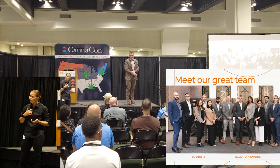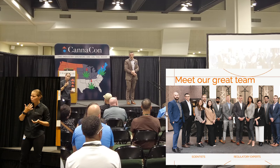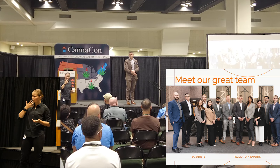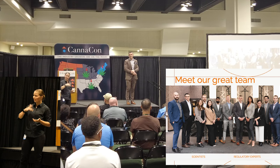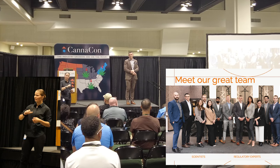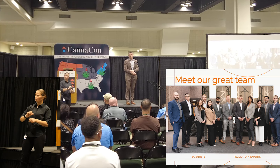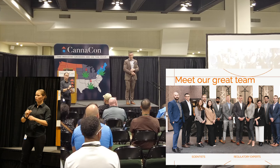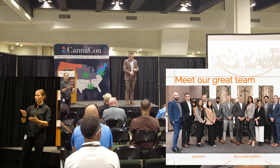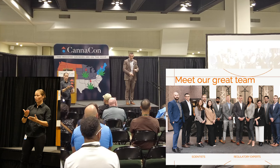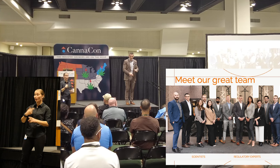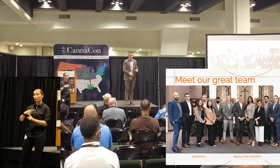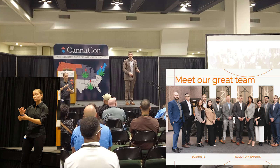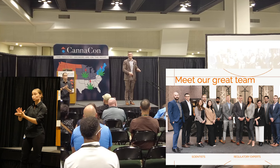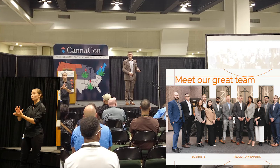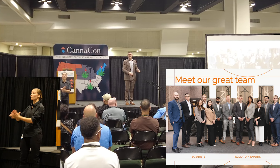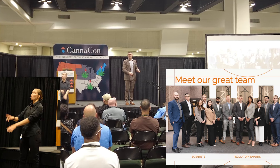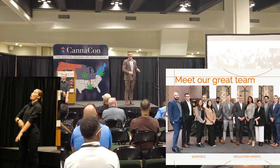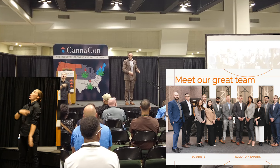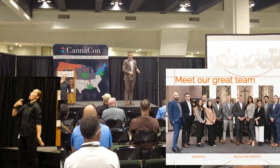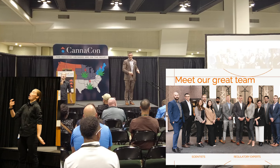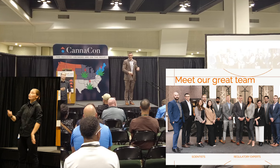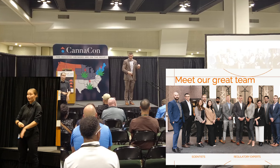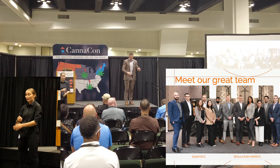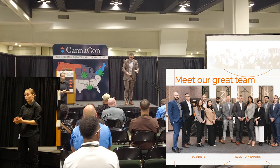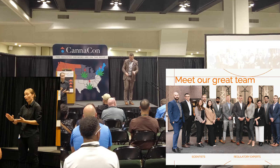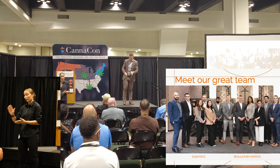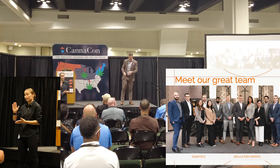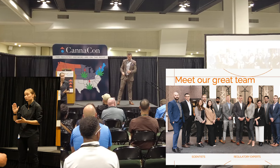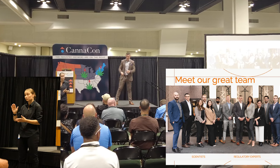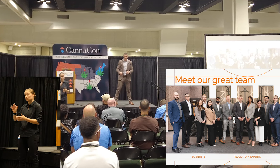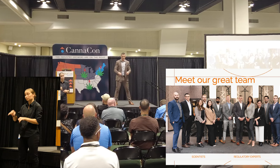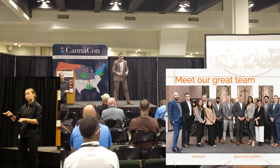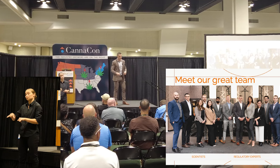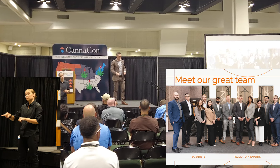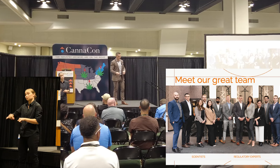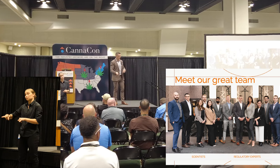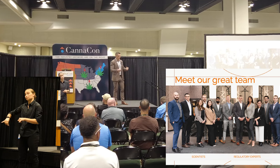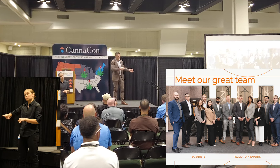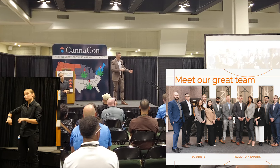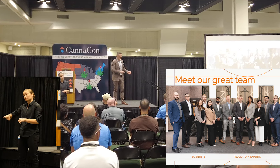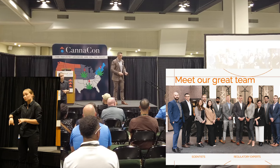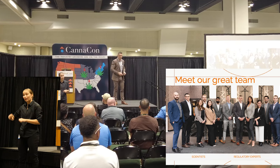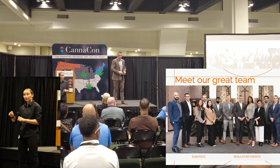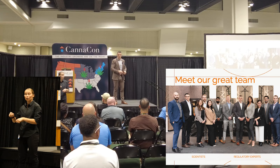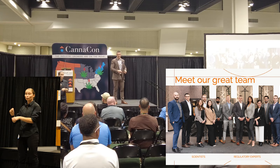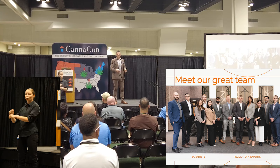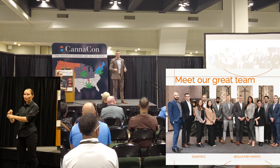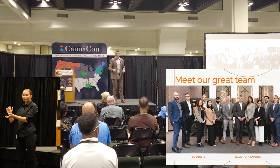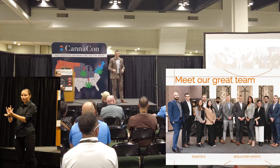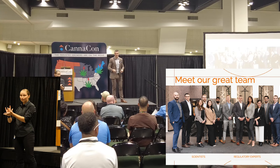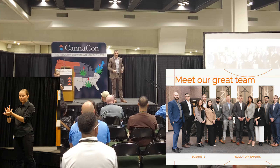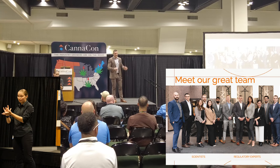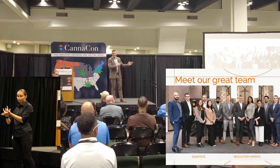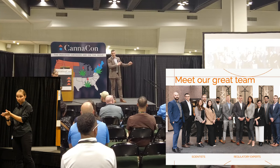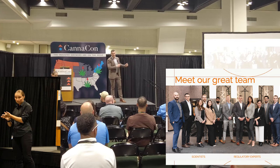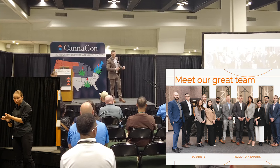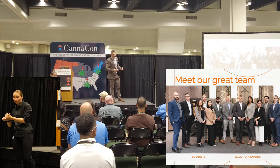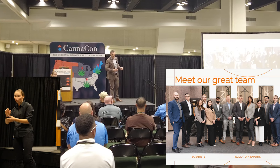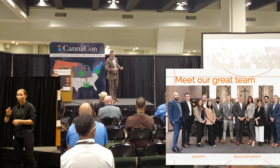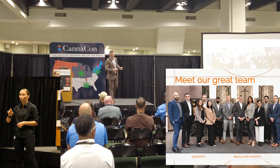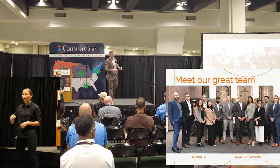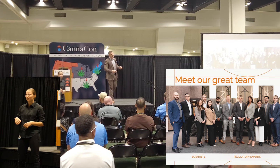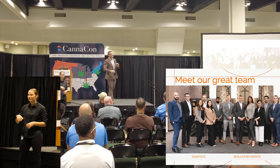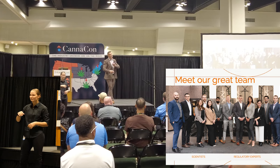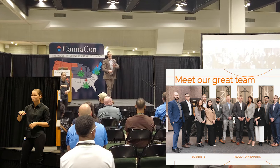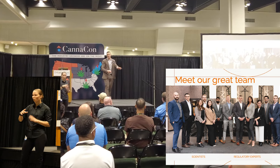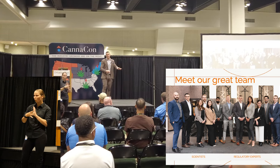fortunate. I went to school for a very long time, and the destiny for me was either going into pharmaceutical or petroleum products, and cannabis is